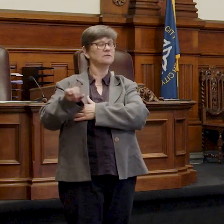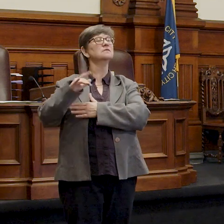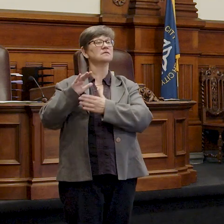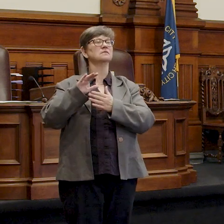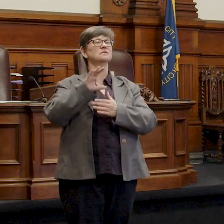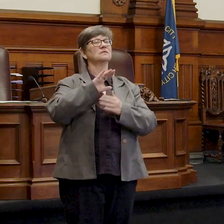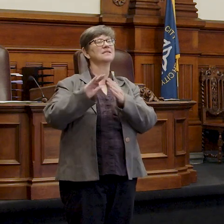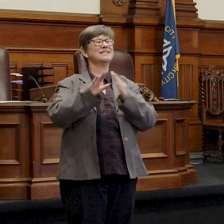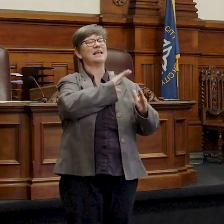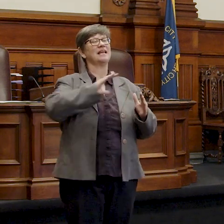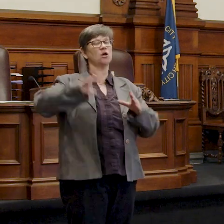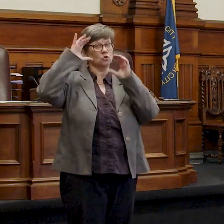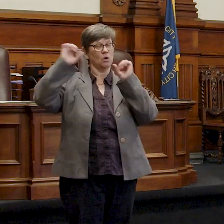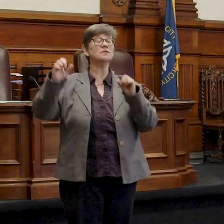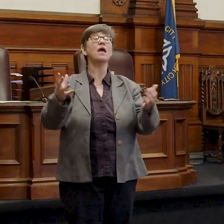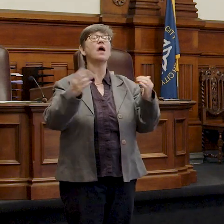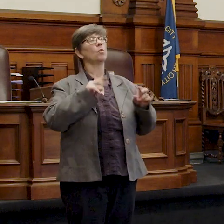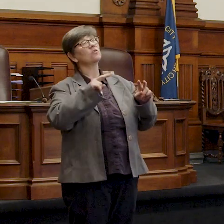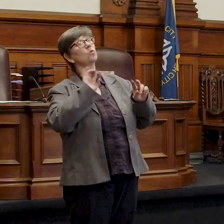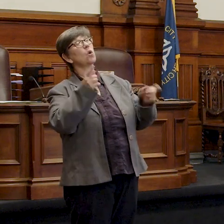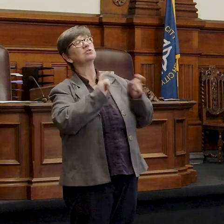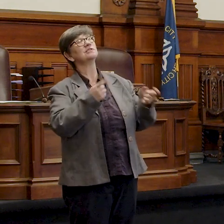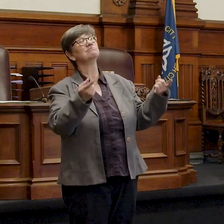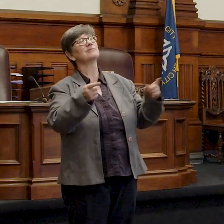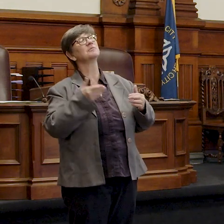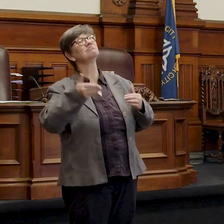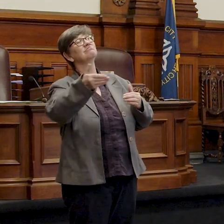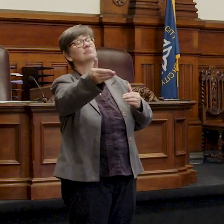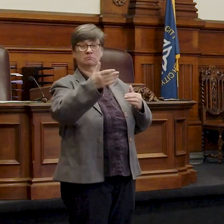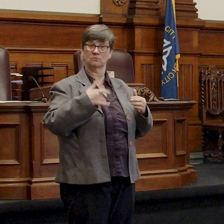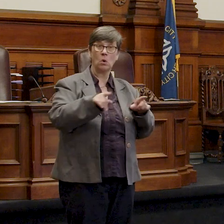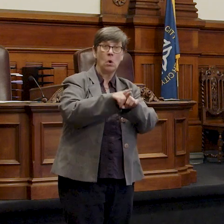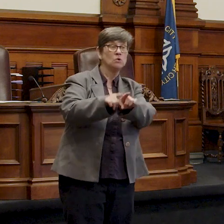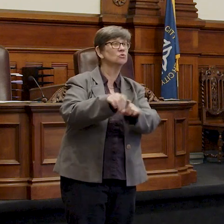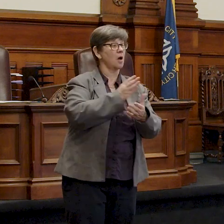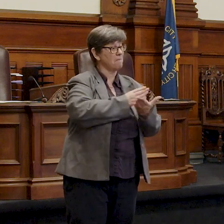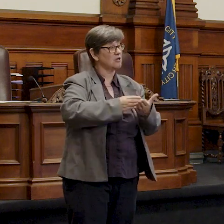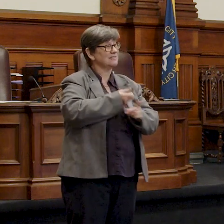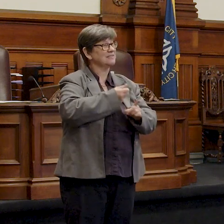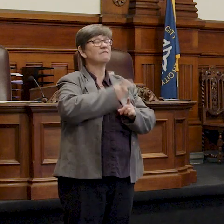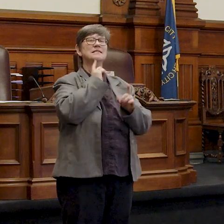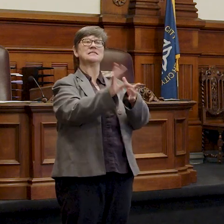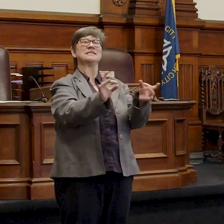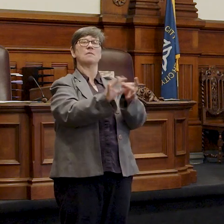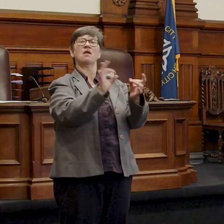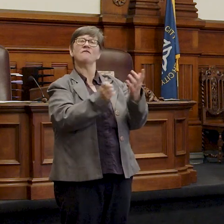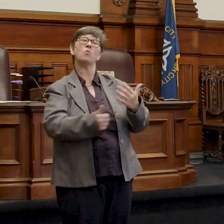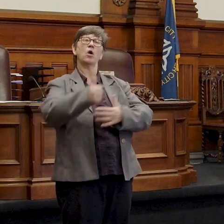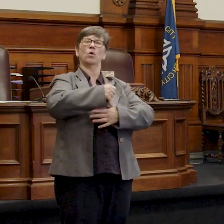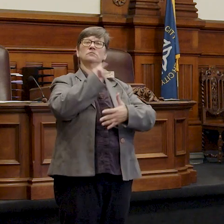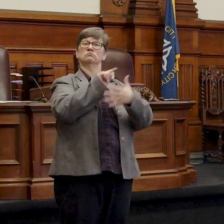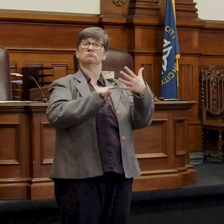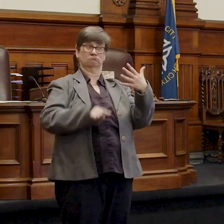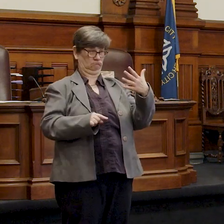be coming. The last point I'll make is that, you know, it's often said that a budget is a statement of priorities,